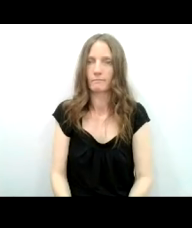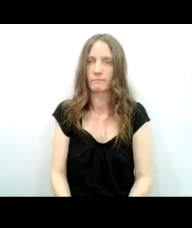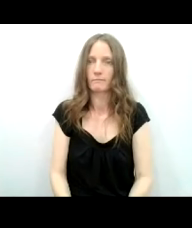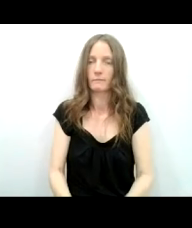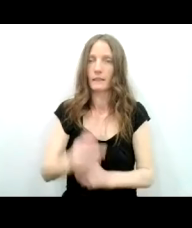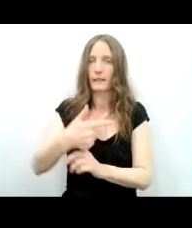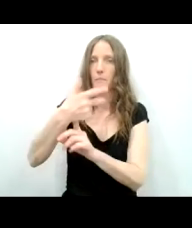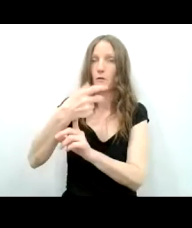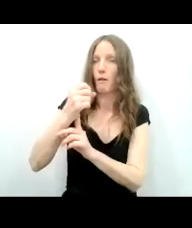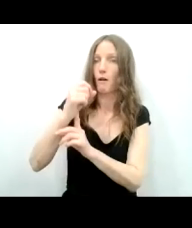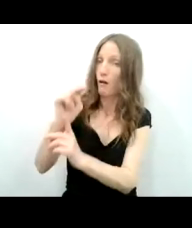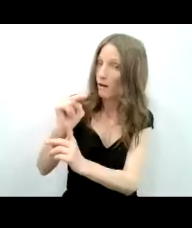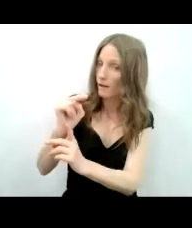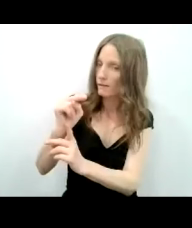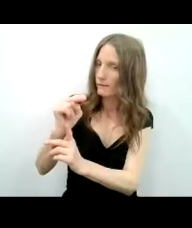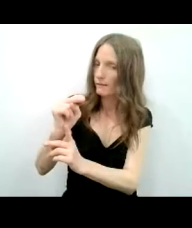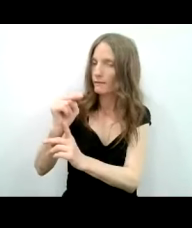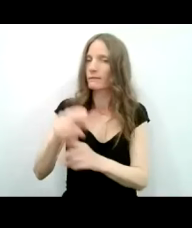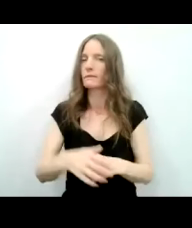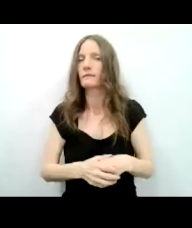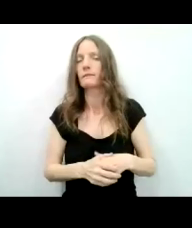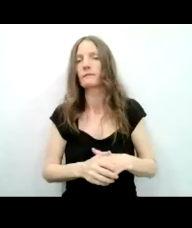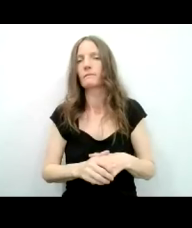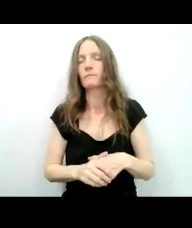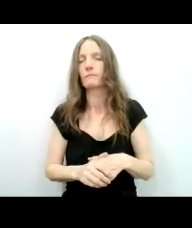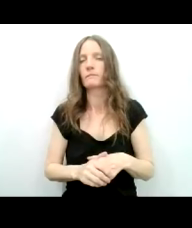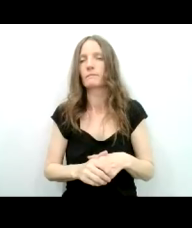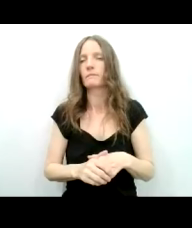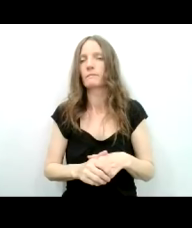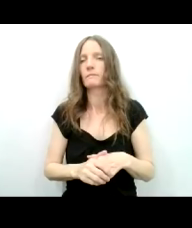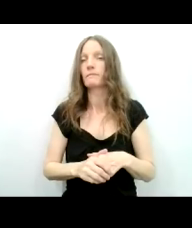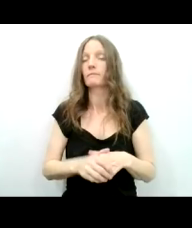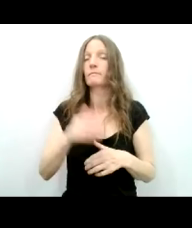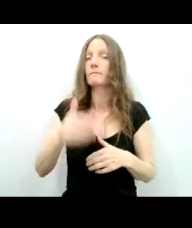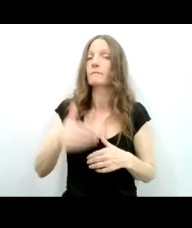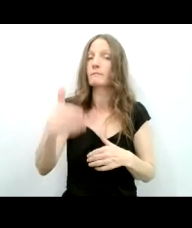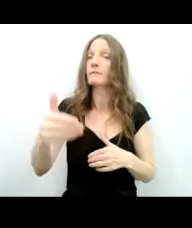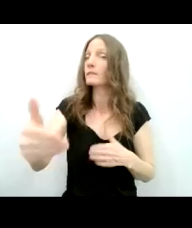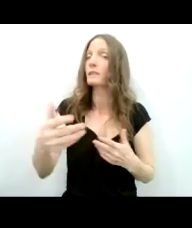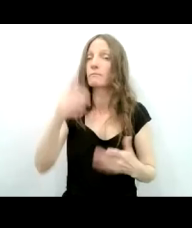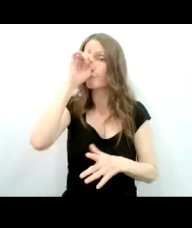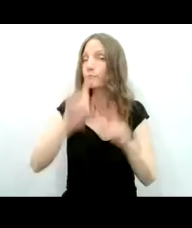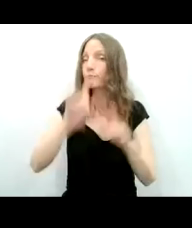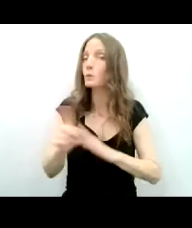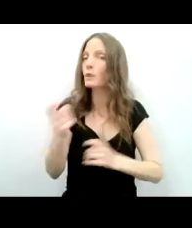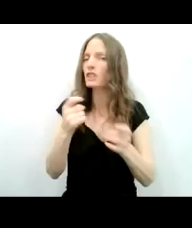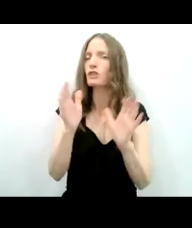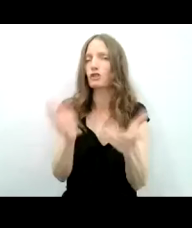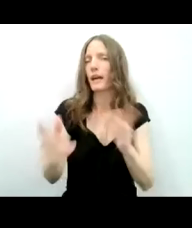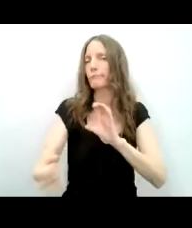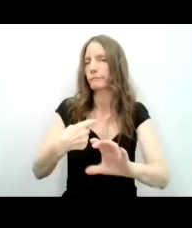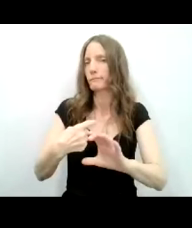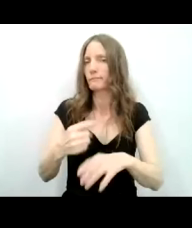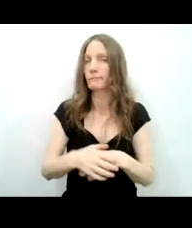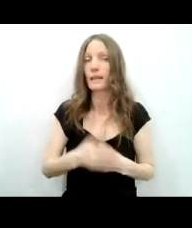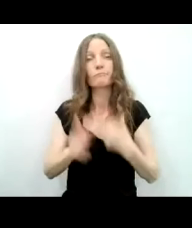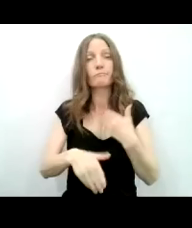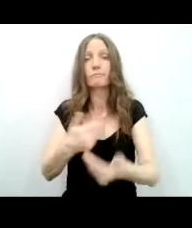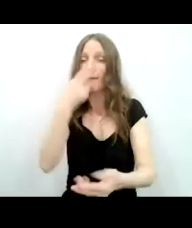camera on, and then also if you have any chat or sort of any questions, throw it in the chat, and let's have some fun.